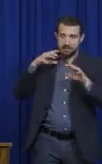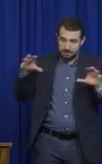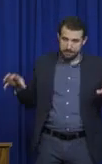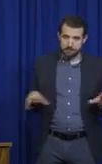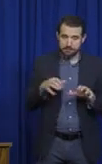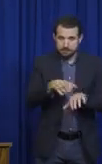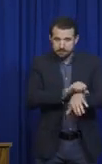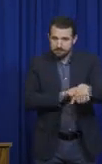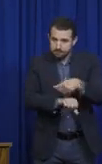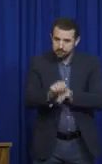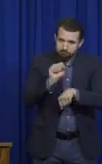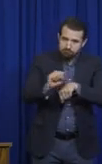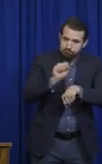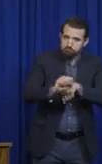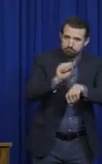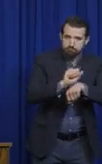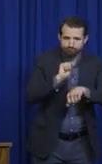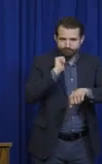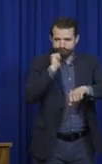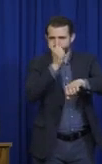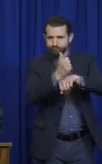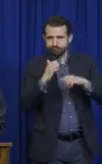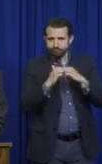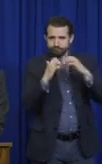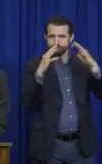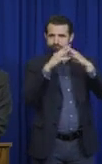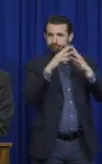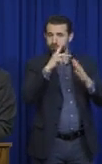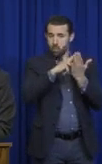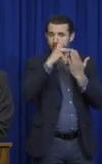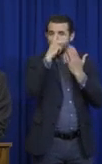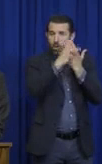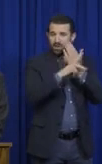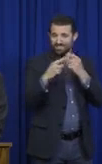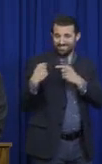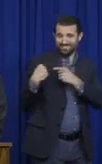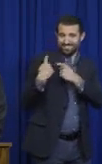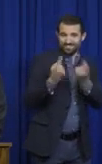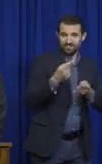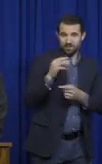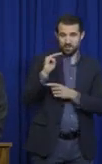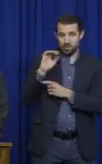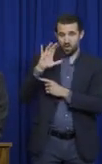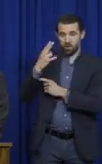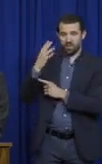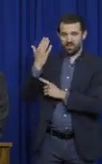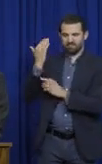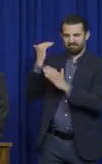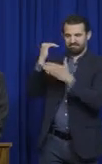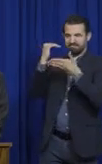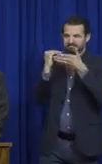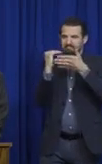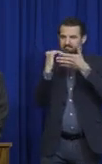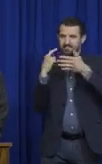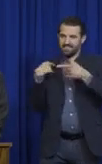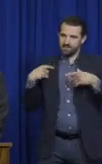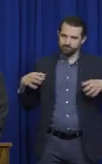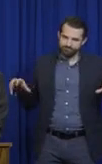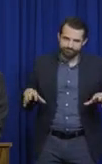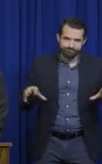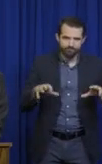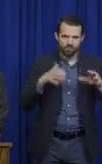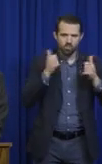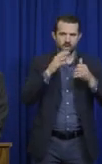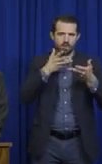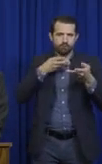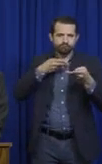stand up new programs. Since mid-March, we've taken many actions to streamline the state unemployment